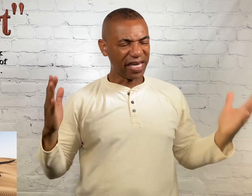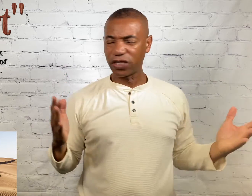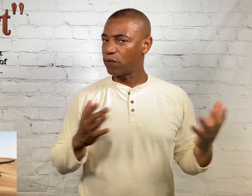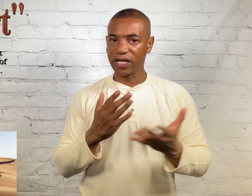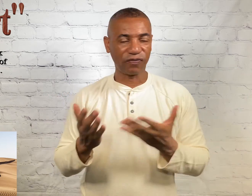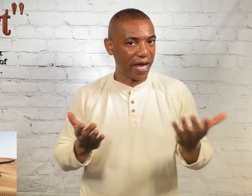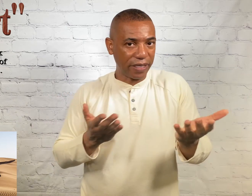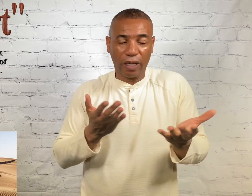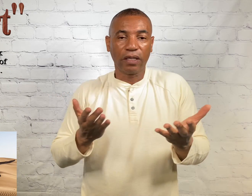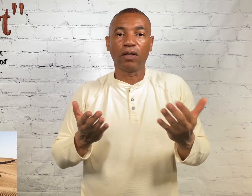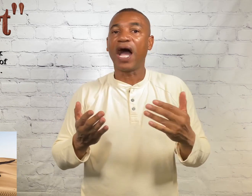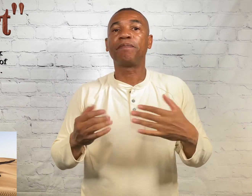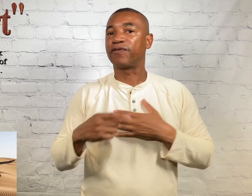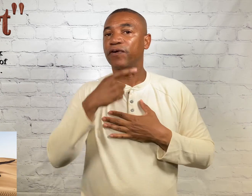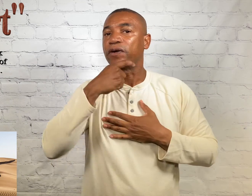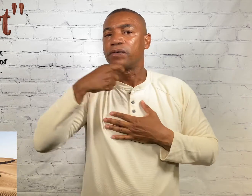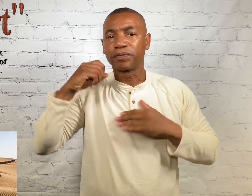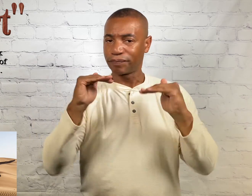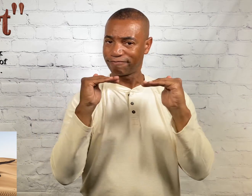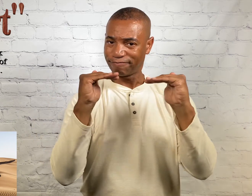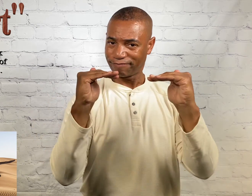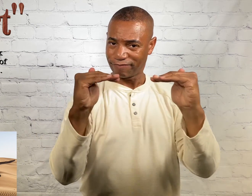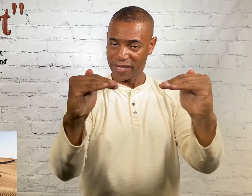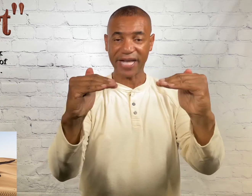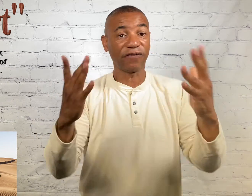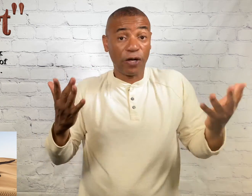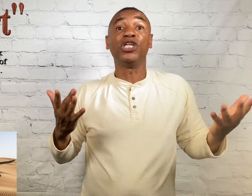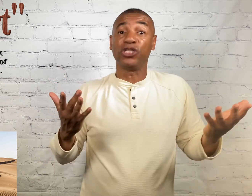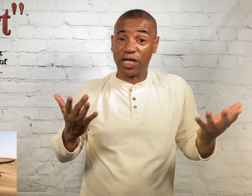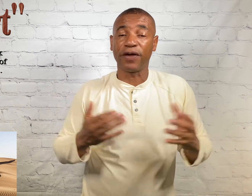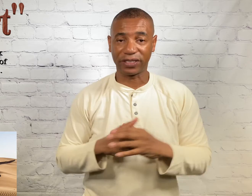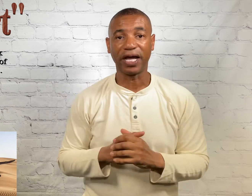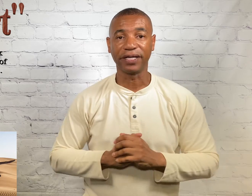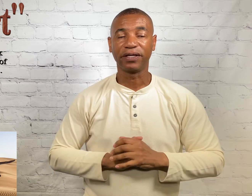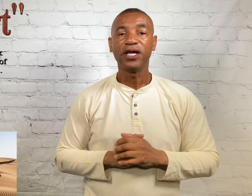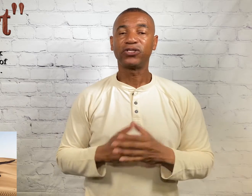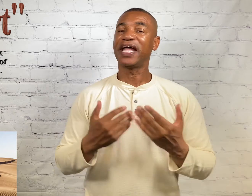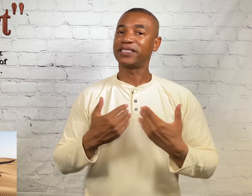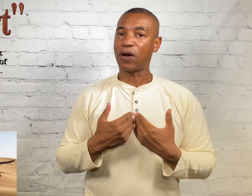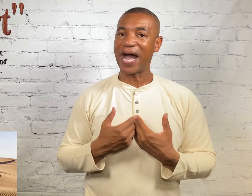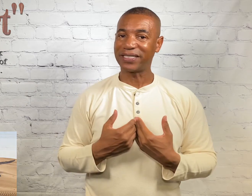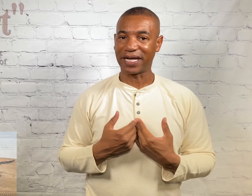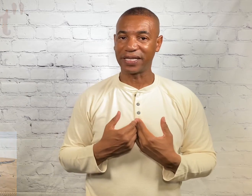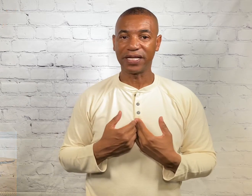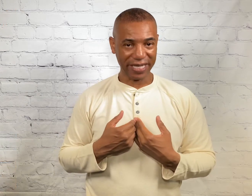Either way is fine. You know, I prefer as a very generic sign. So that is how I sign